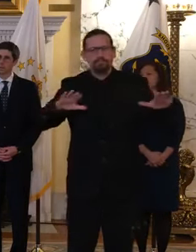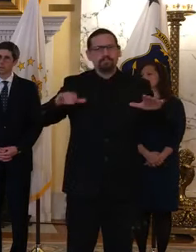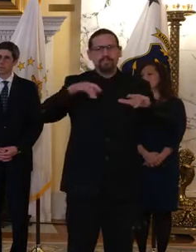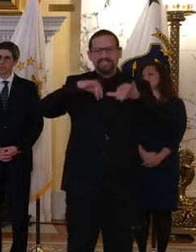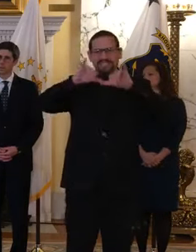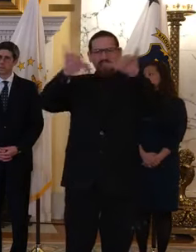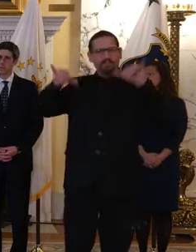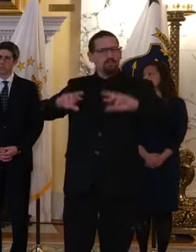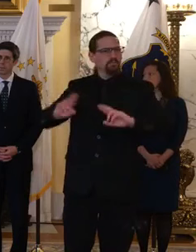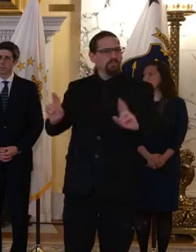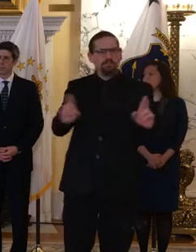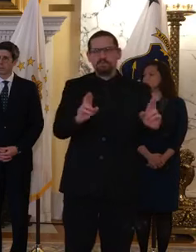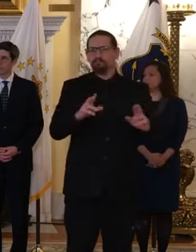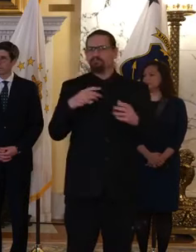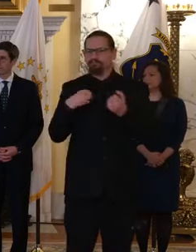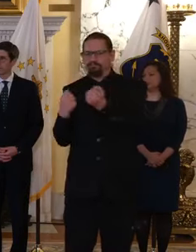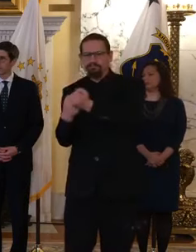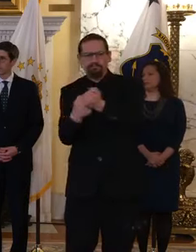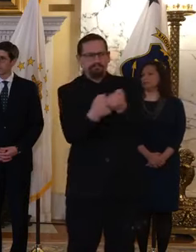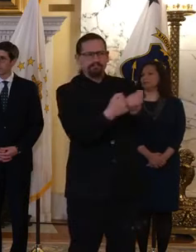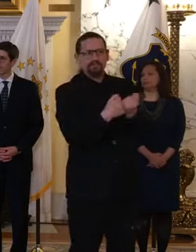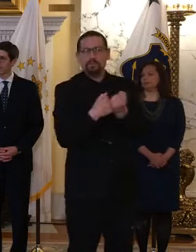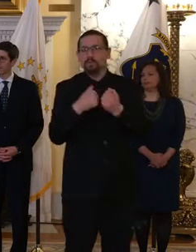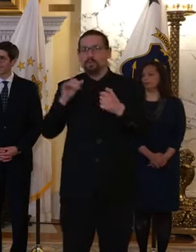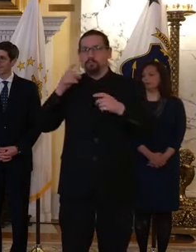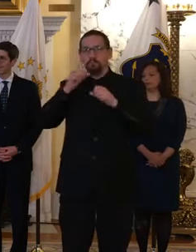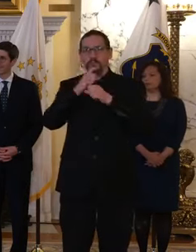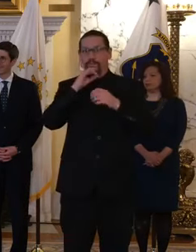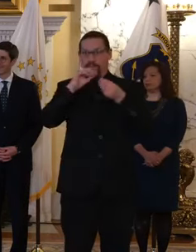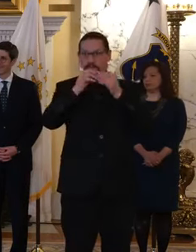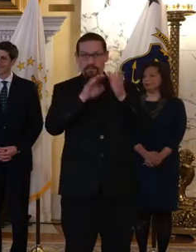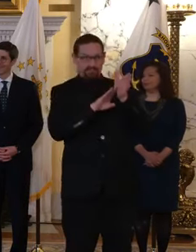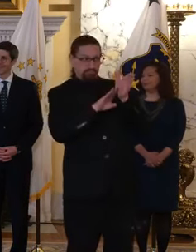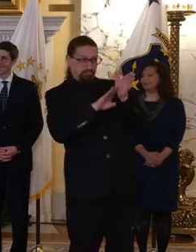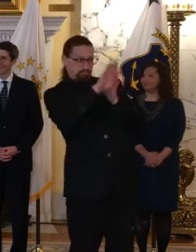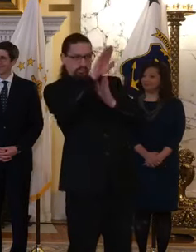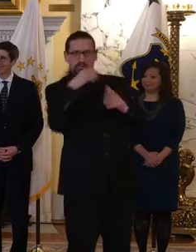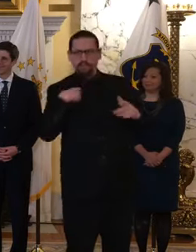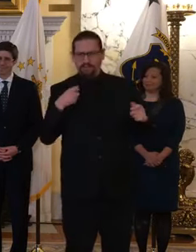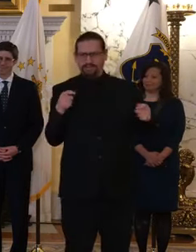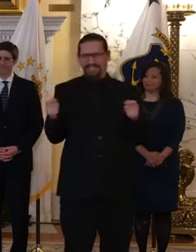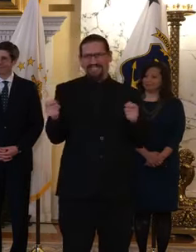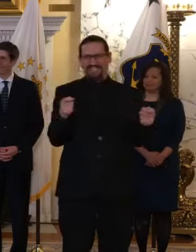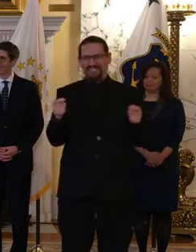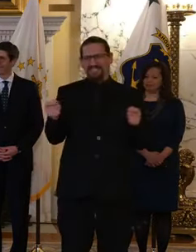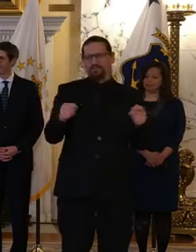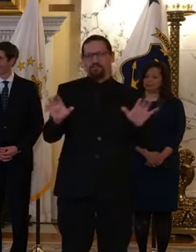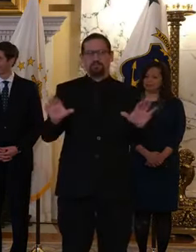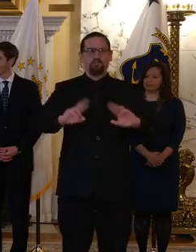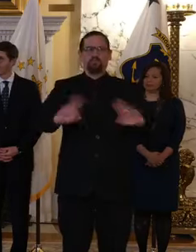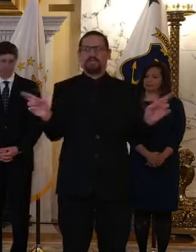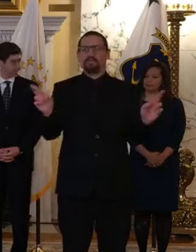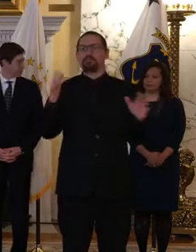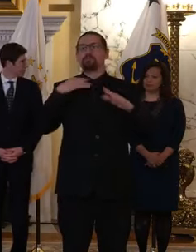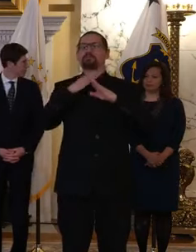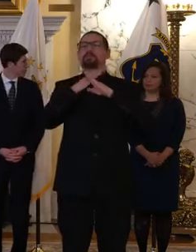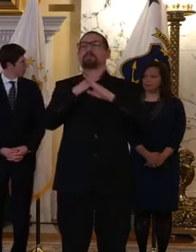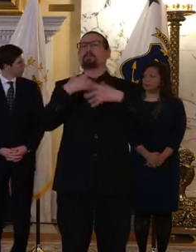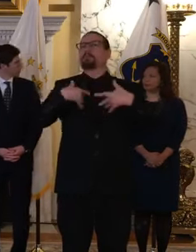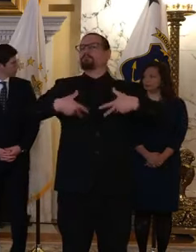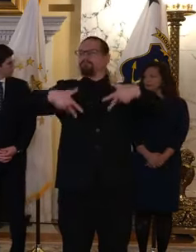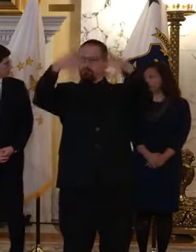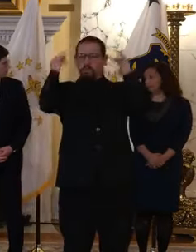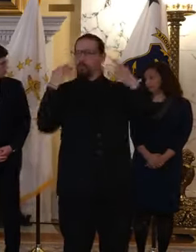withstand the increase that exists. And I think I got all of the questions. The next question is, how is distant learning working